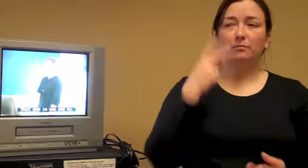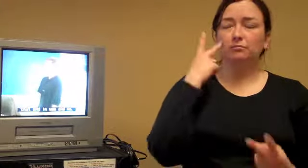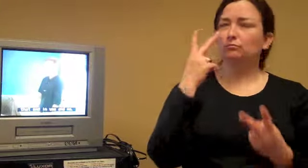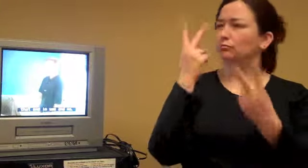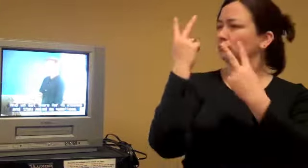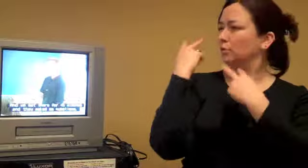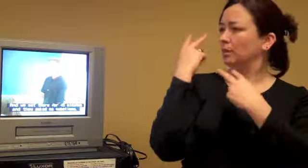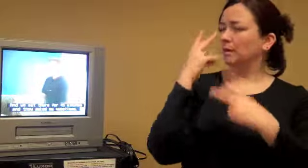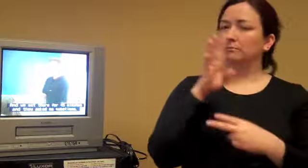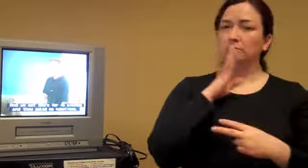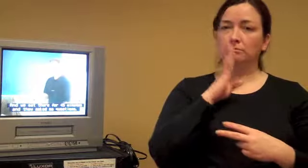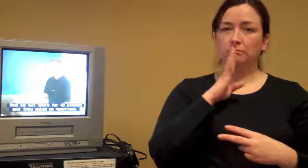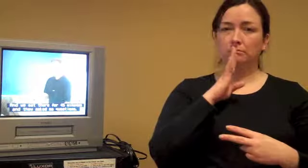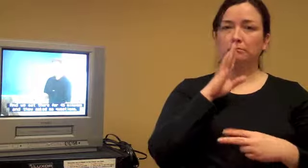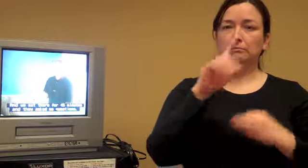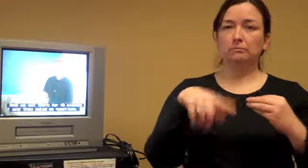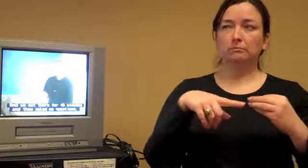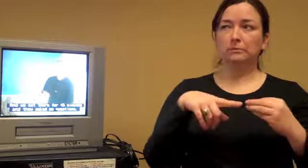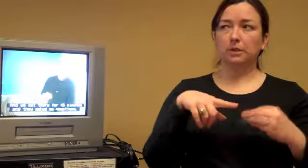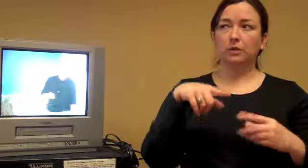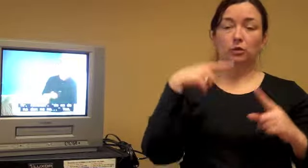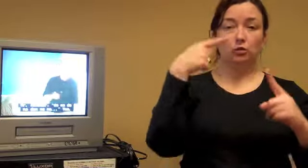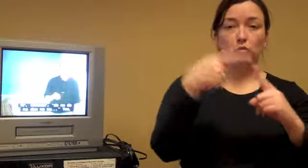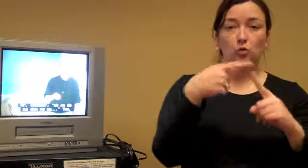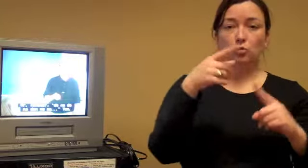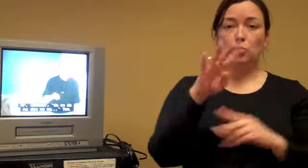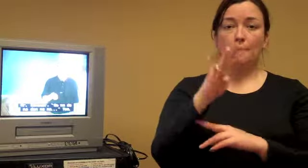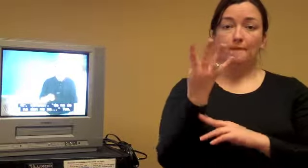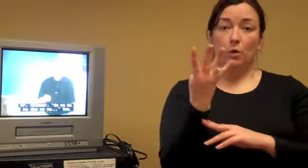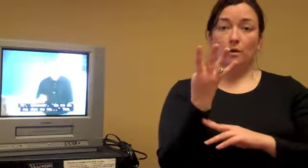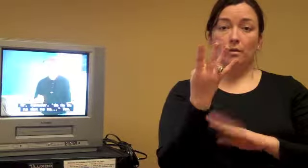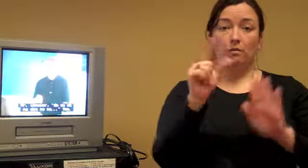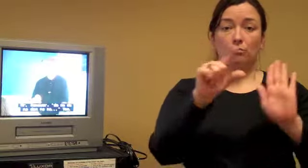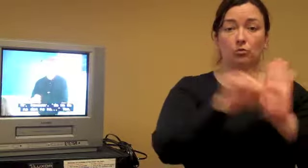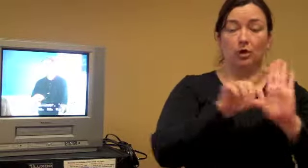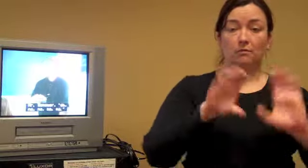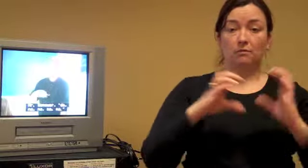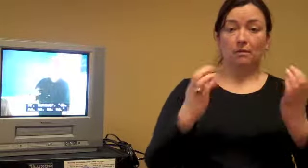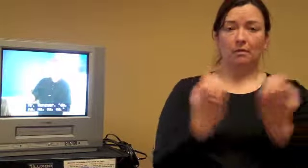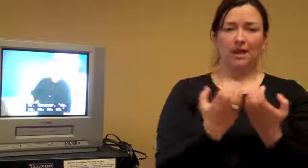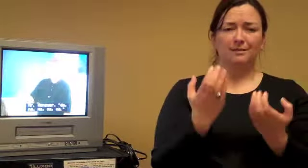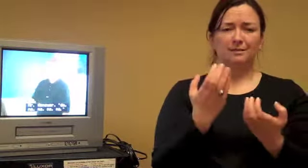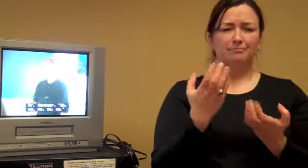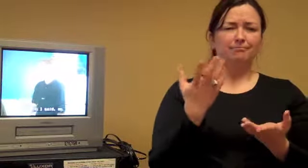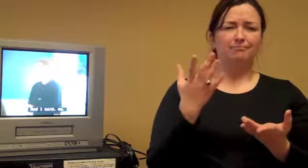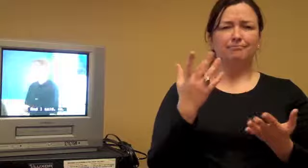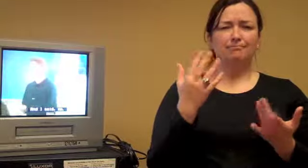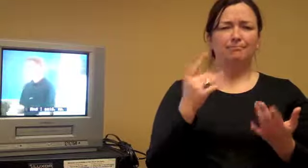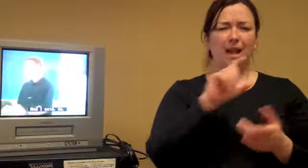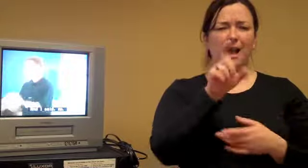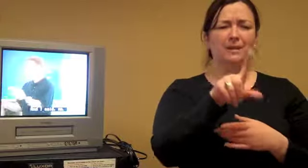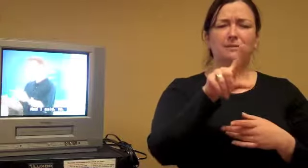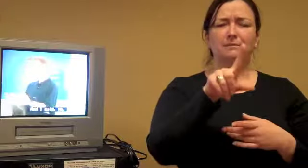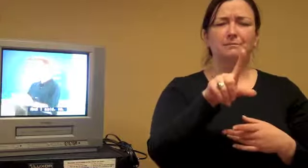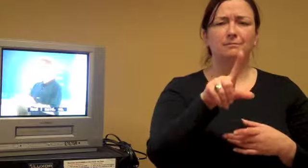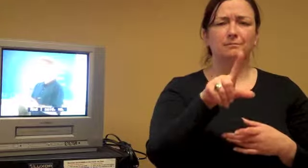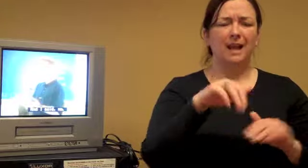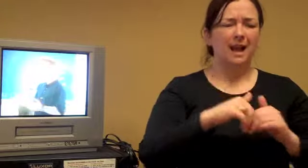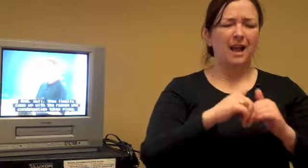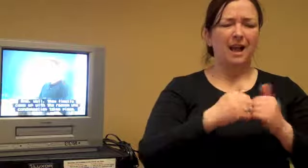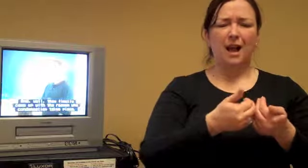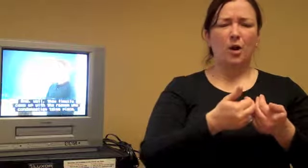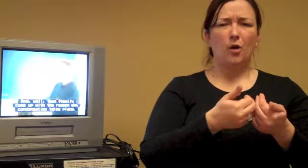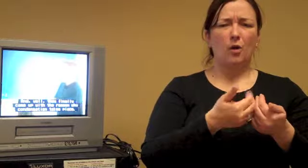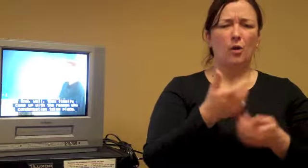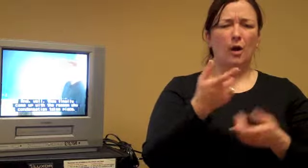yes and no. When we sat there for 45 minutes, they asked me questions. Mr. Knorr, yes. Mr. Knorr, and I said no. And when they finally came up